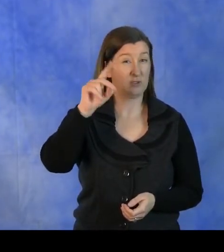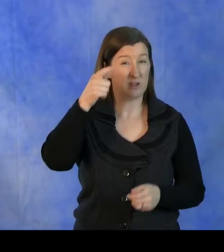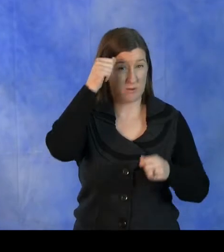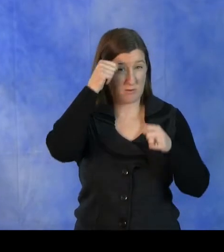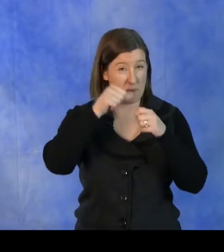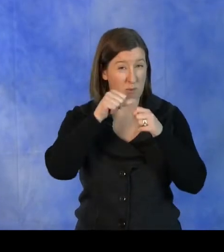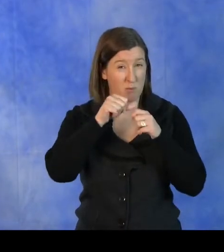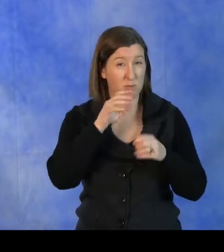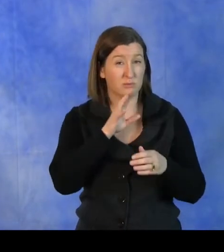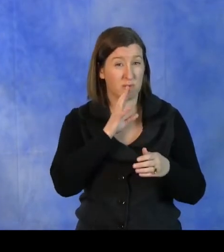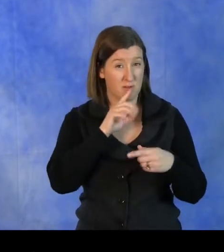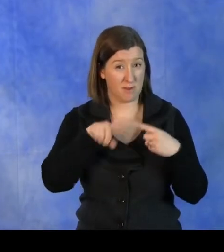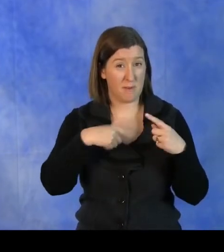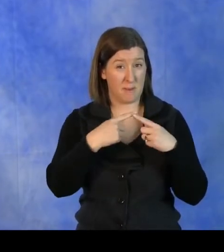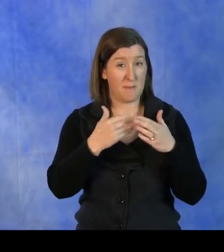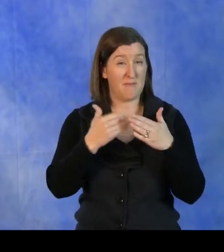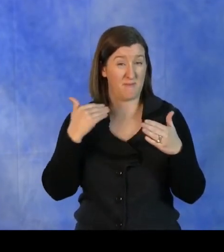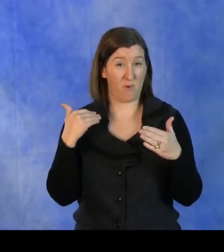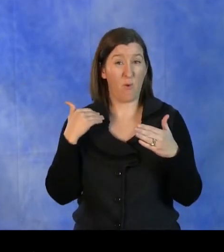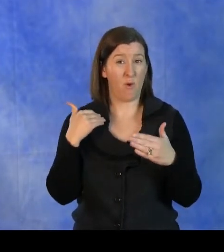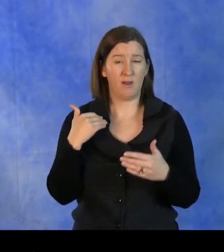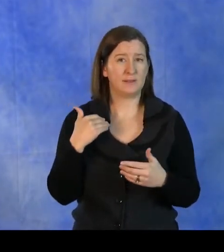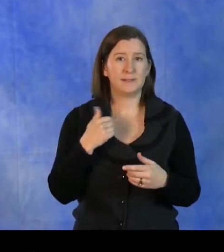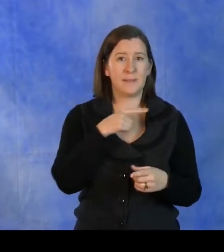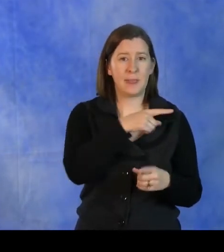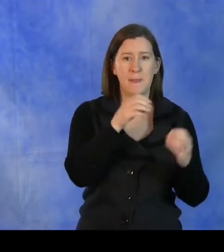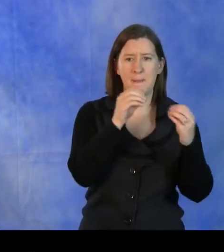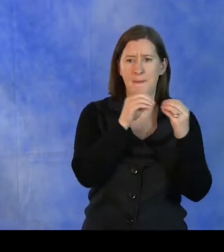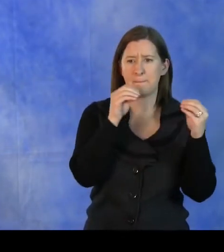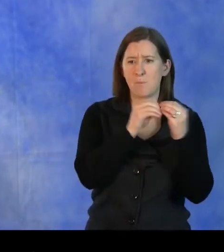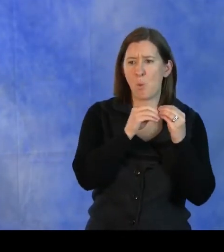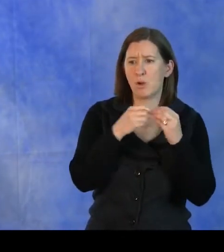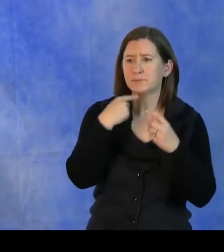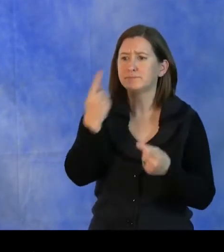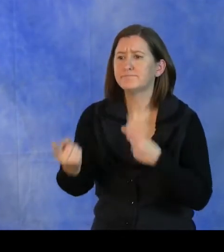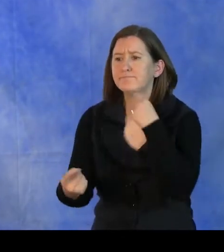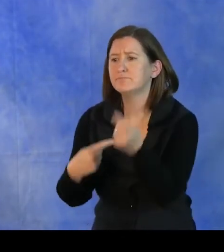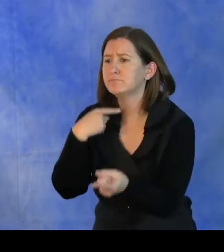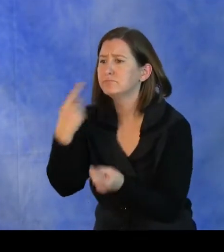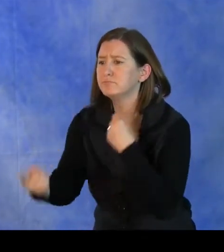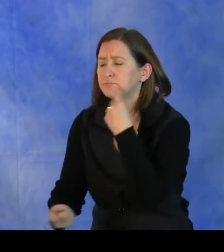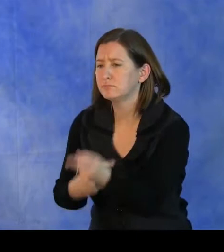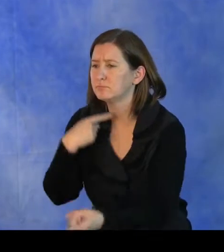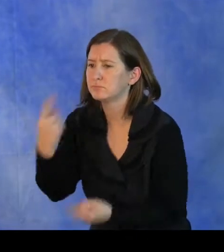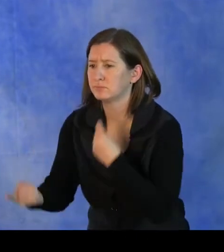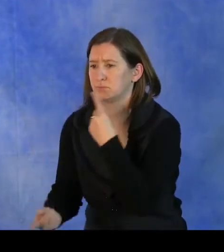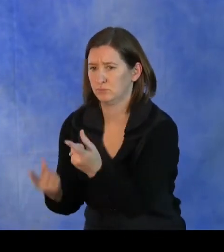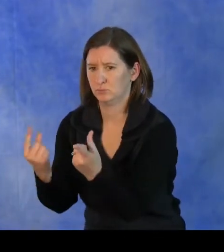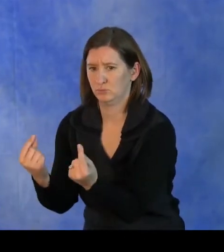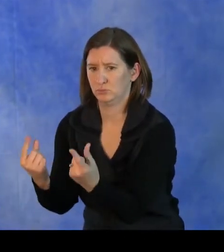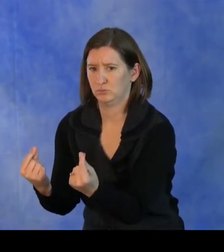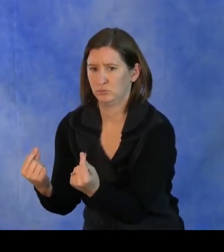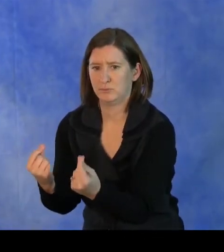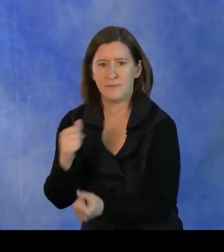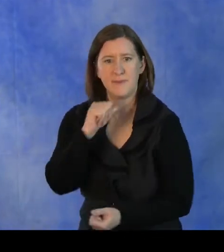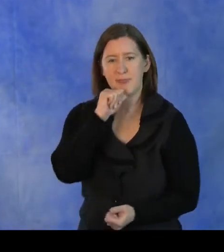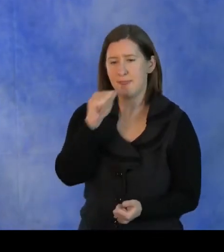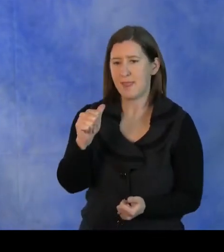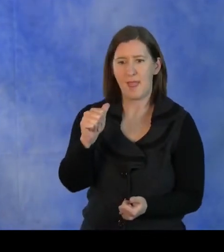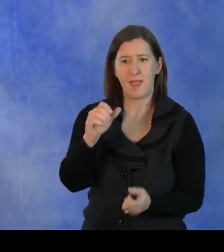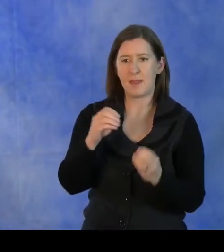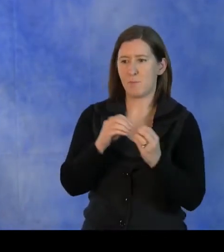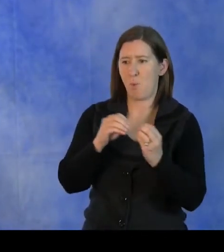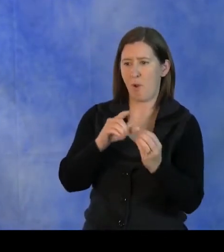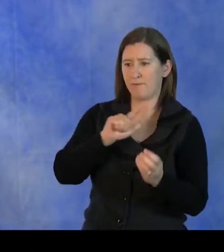that scaffolding. Remember, we talked about that before. They're more telling the child what to